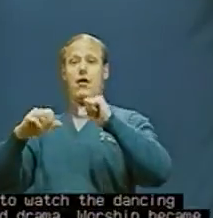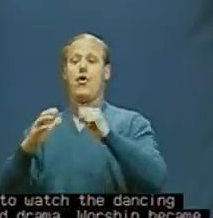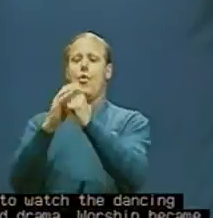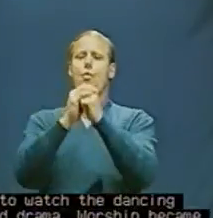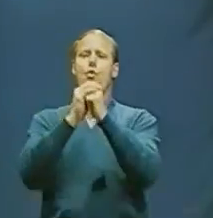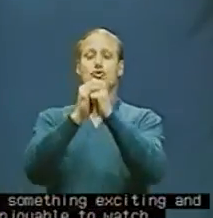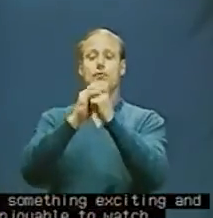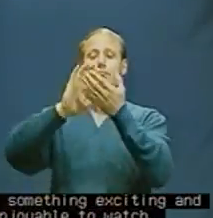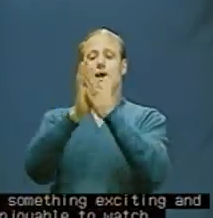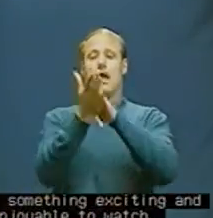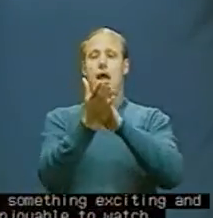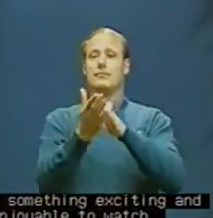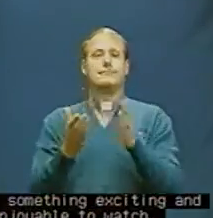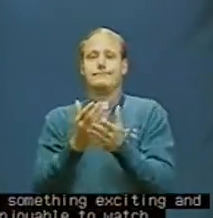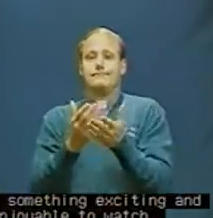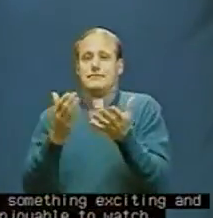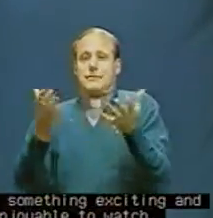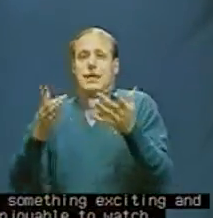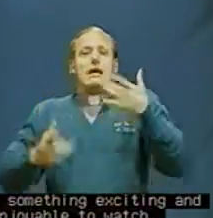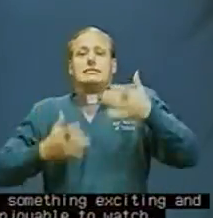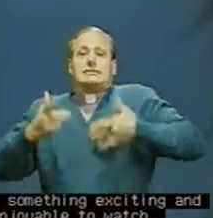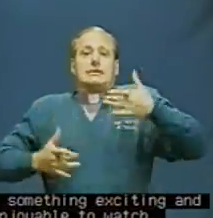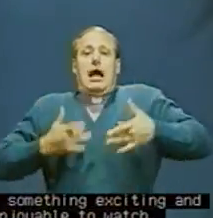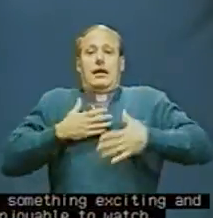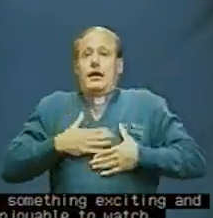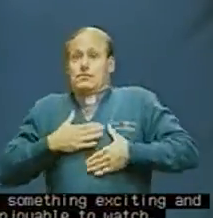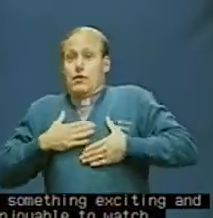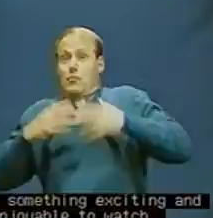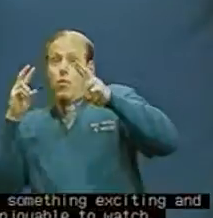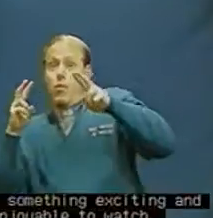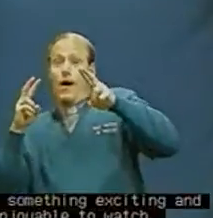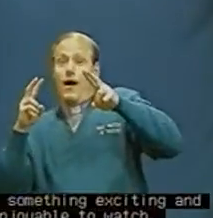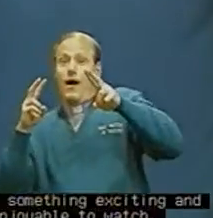drama. Worship became something exciting and enjoyable to watch.